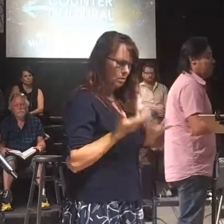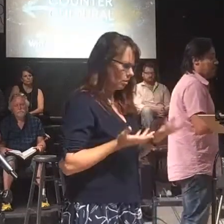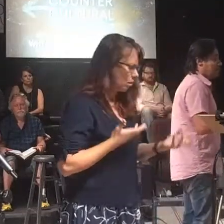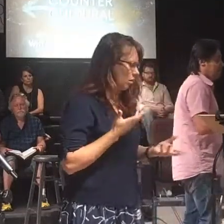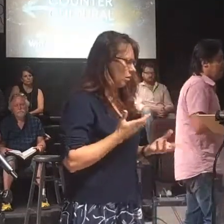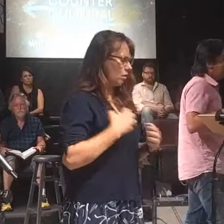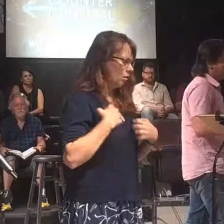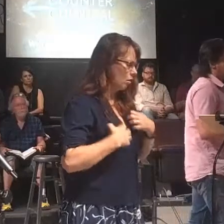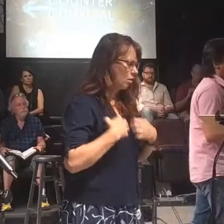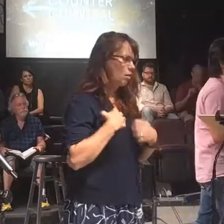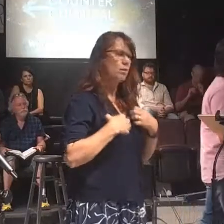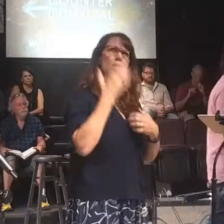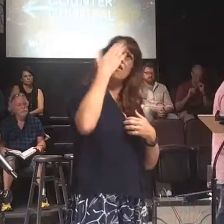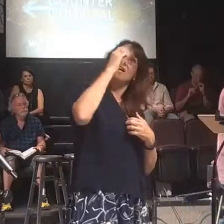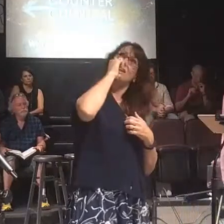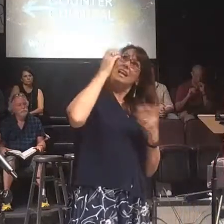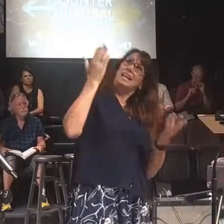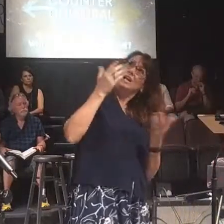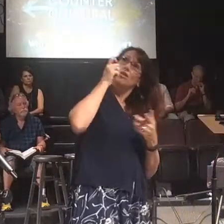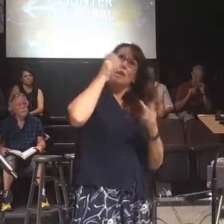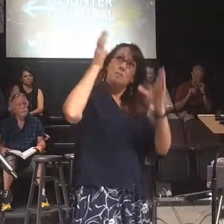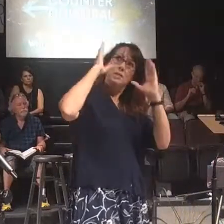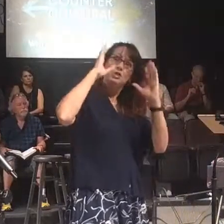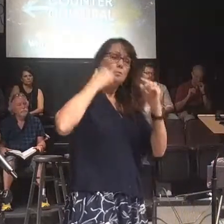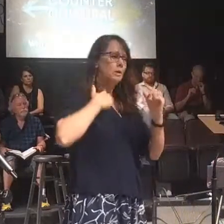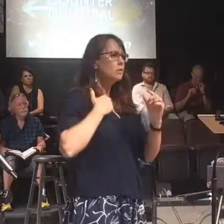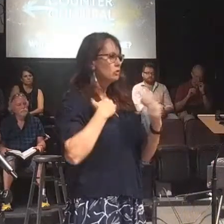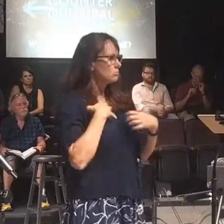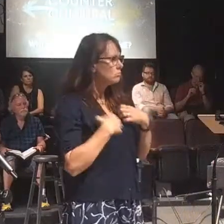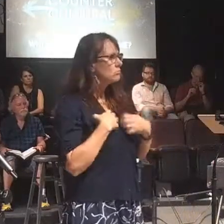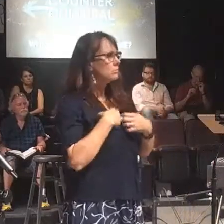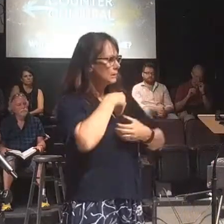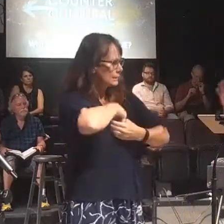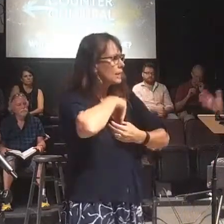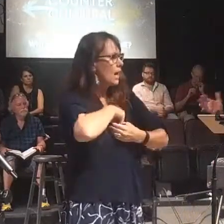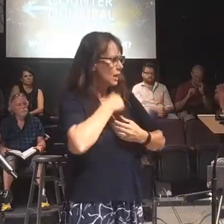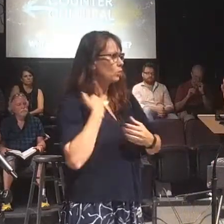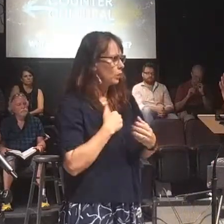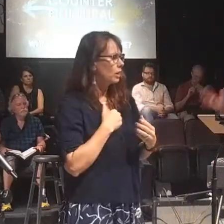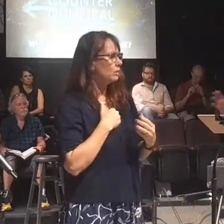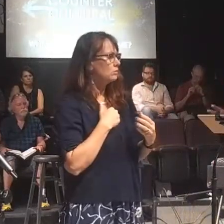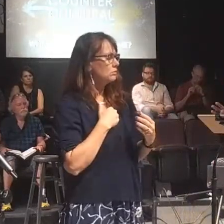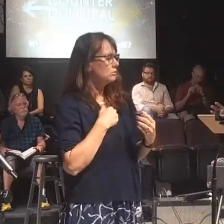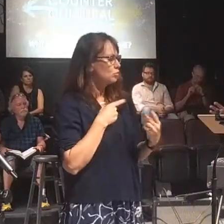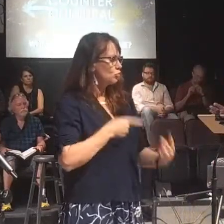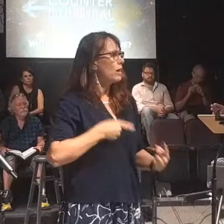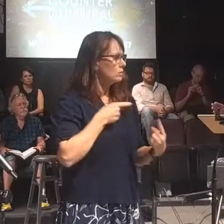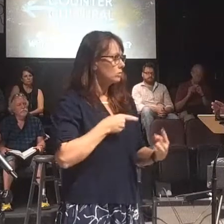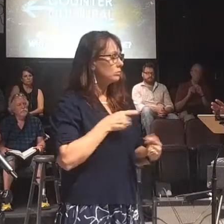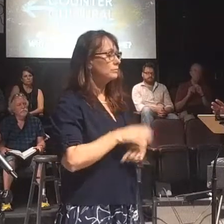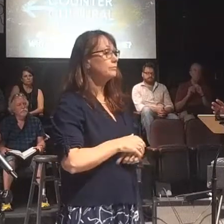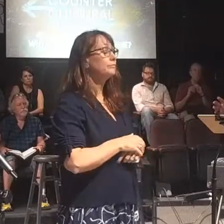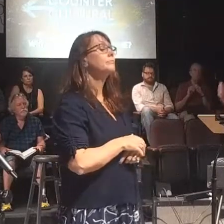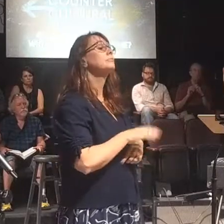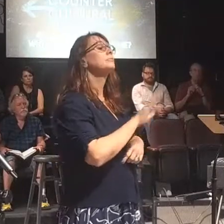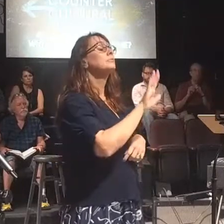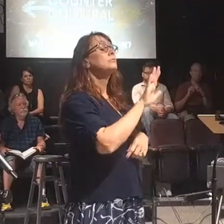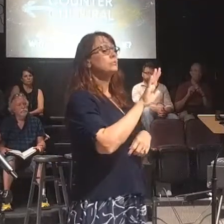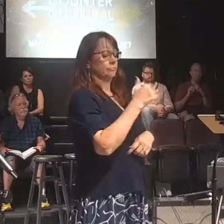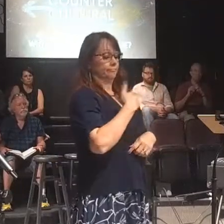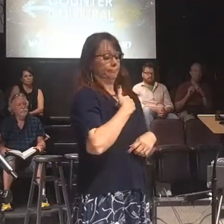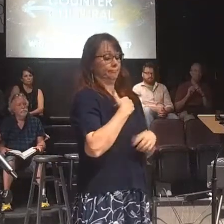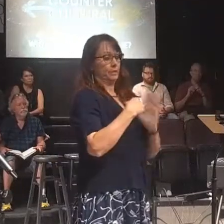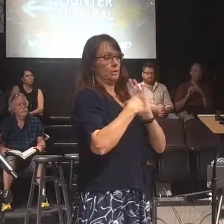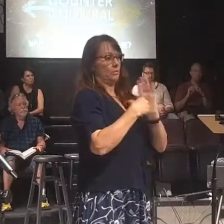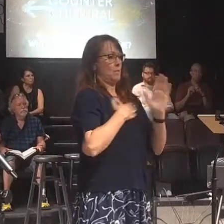not there? Is he not paying attention to me? You know, about a decade ago, Deb and